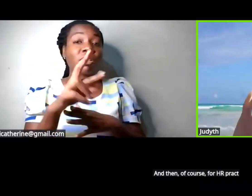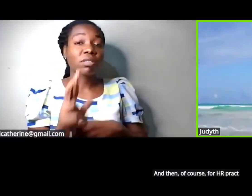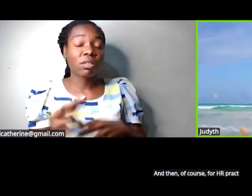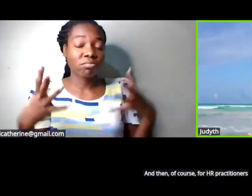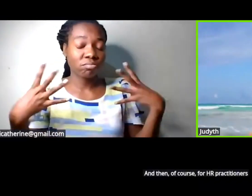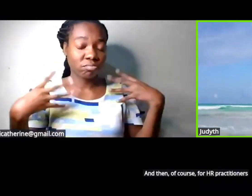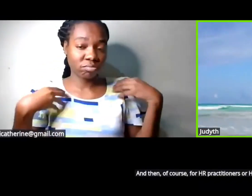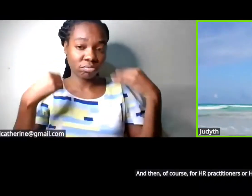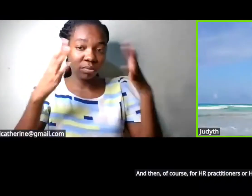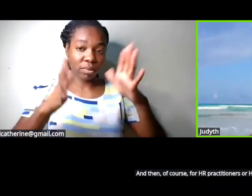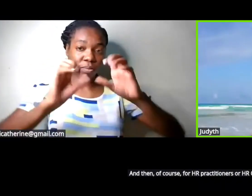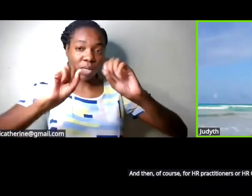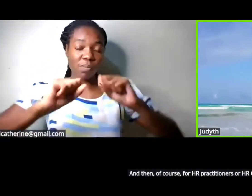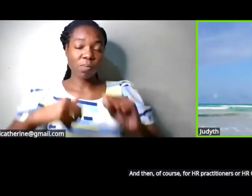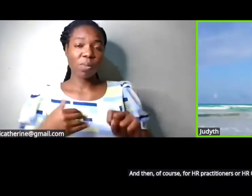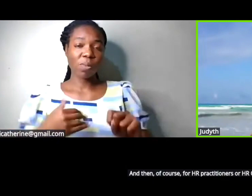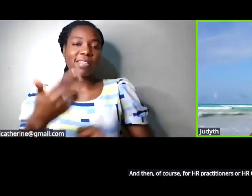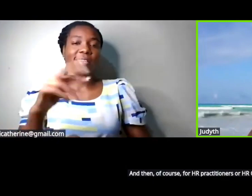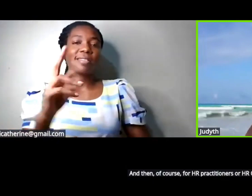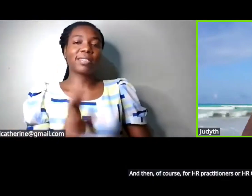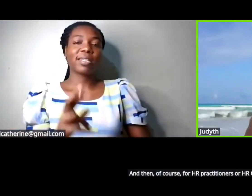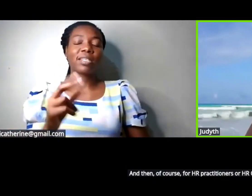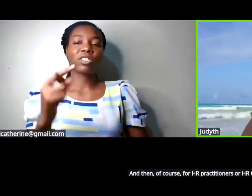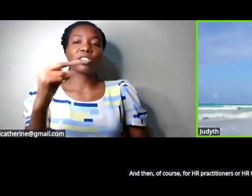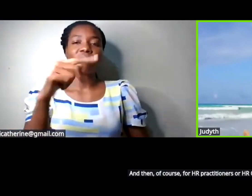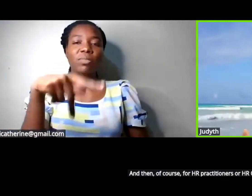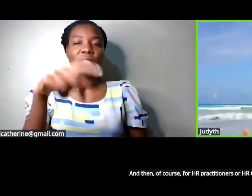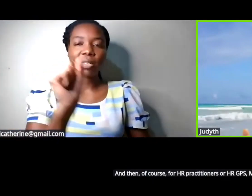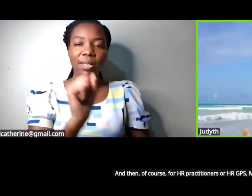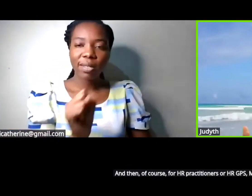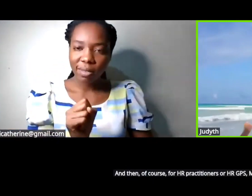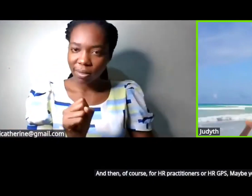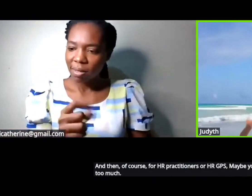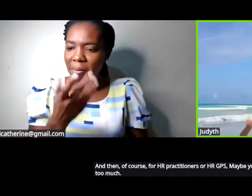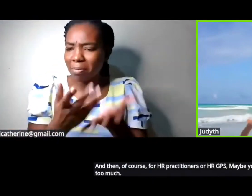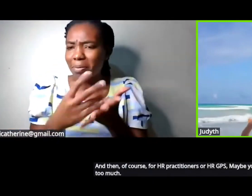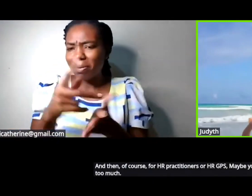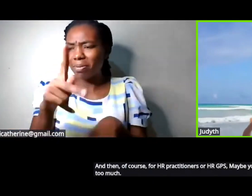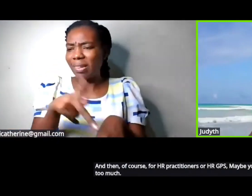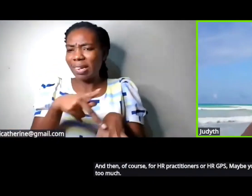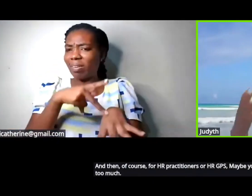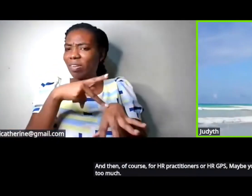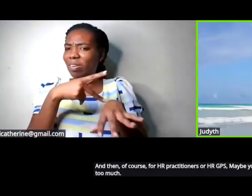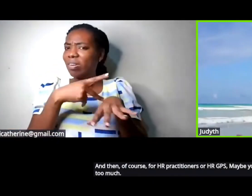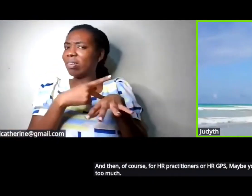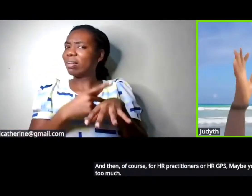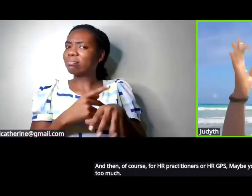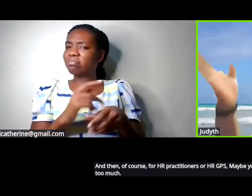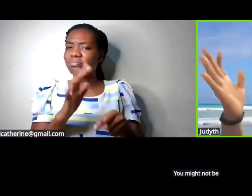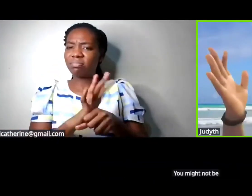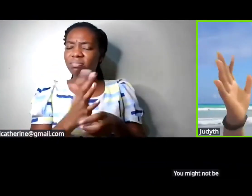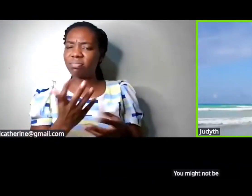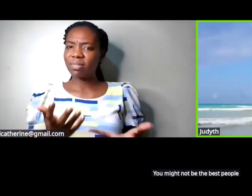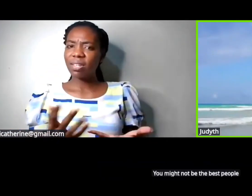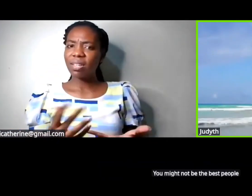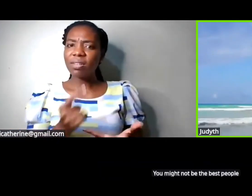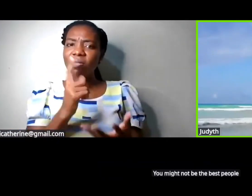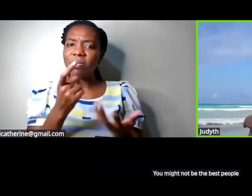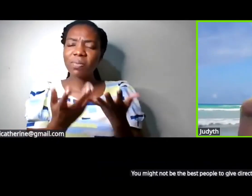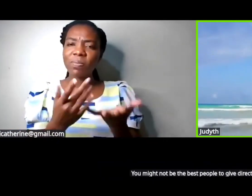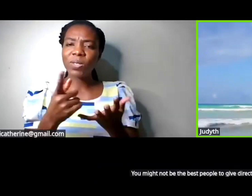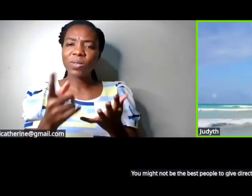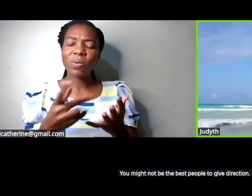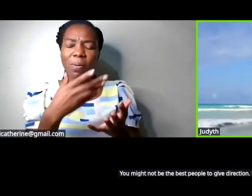HR GPS, maybe you've taken on too much. You might not be the best people to give direction. Perhaps you need